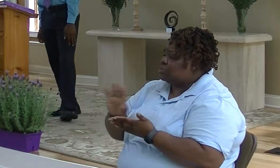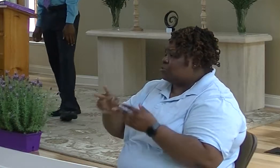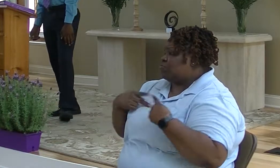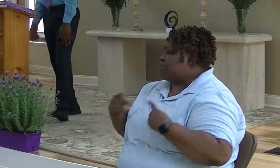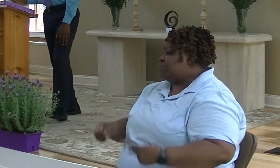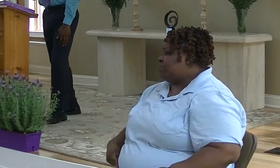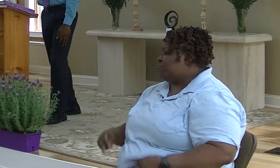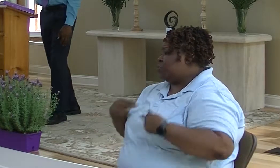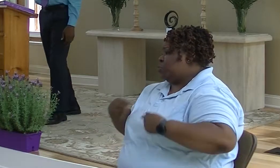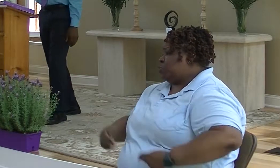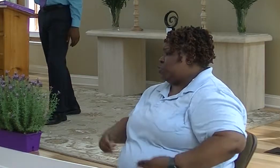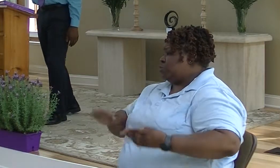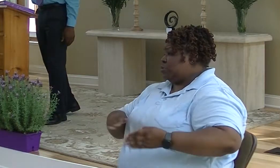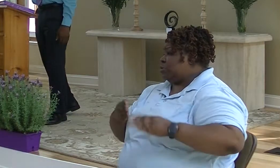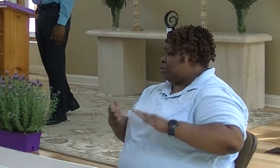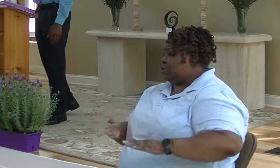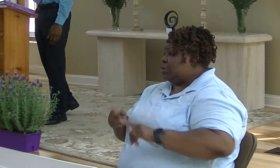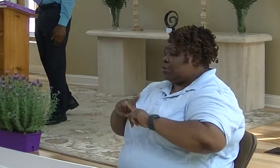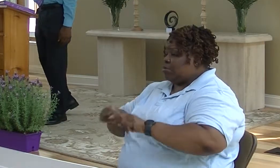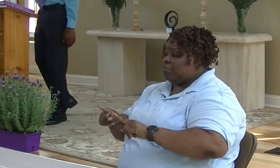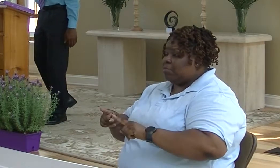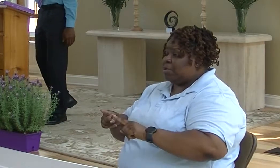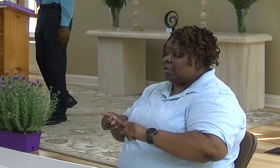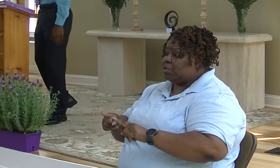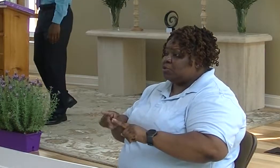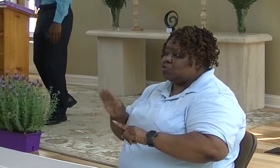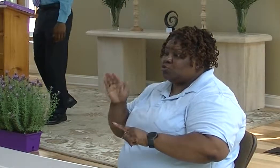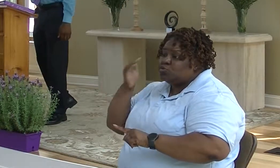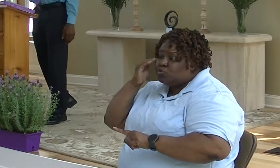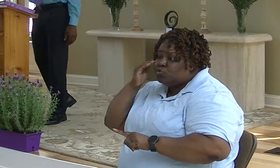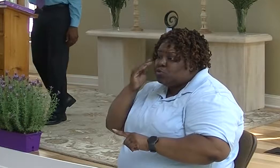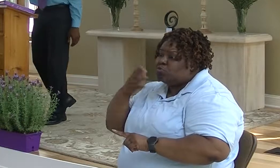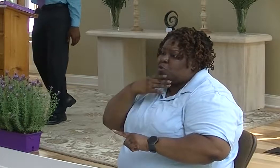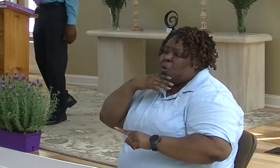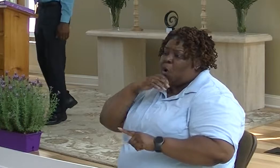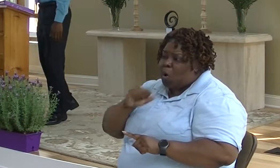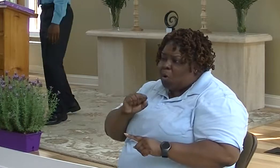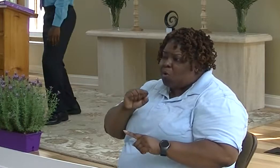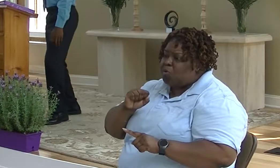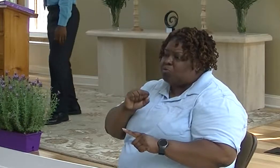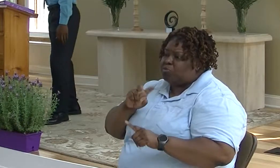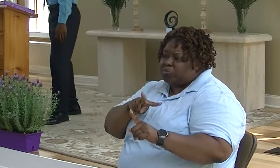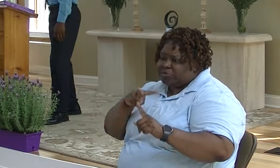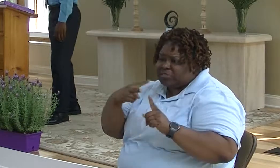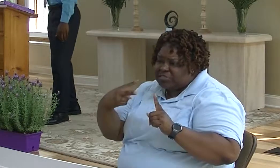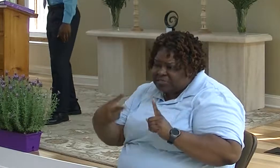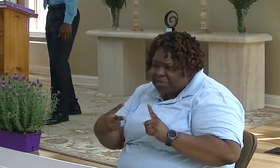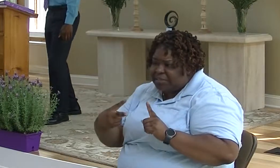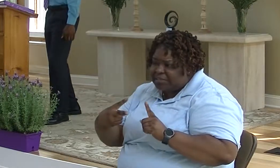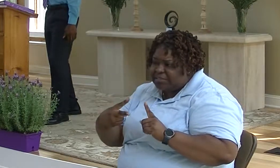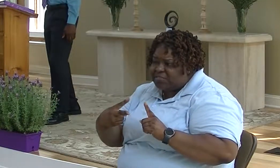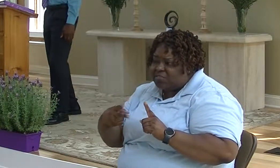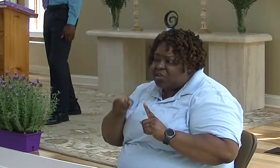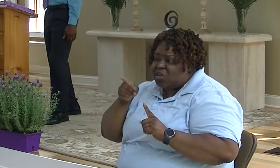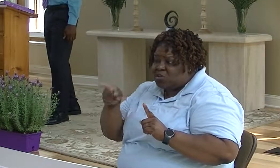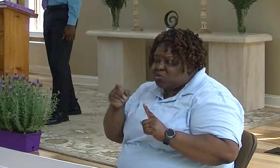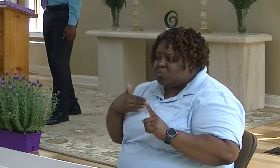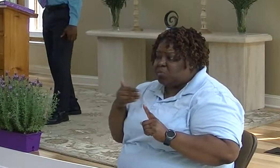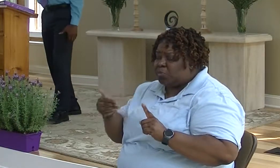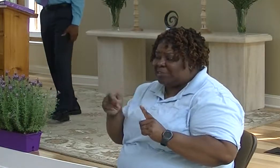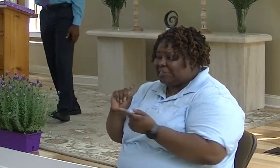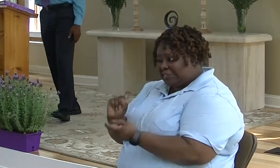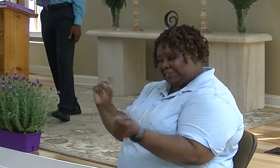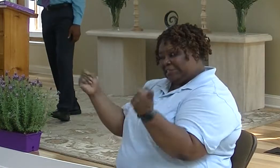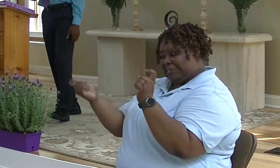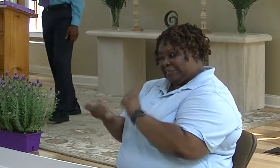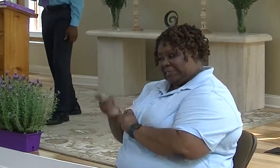self-death. I'm talking about, are you willing to die to the old you, the limitations and the lack forms, thoughts of consciousness